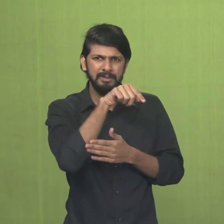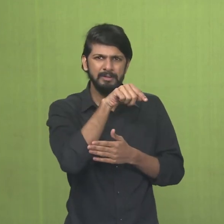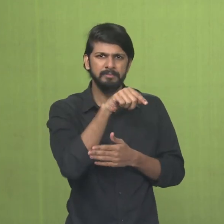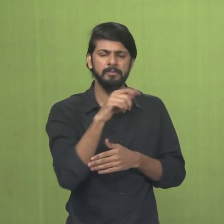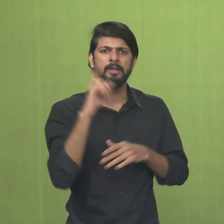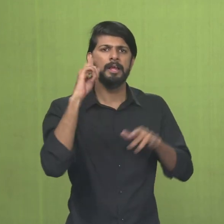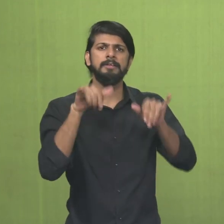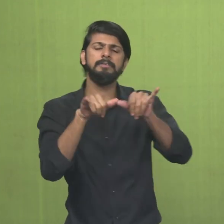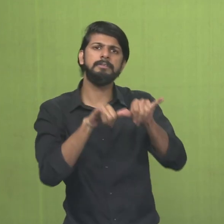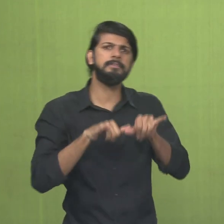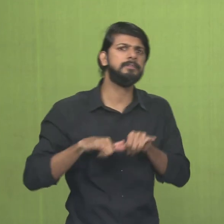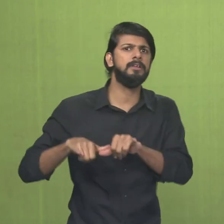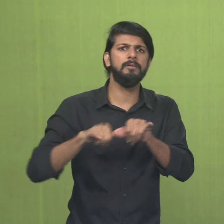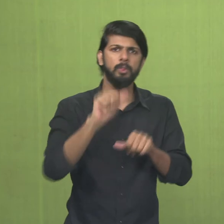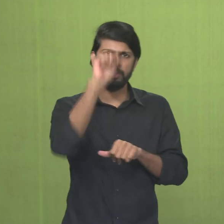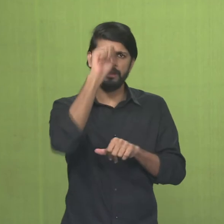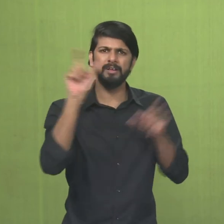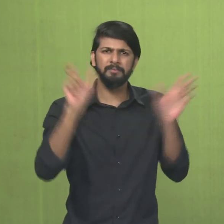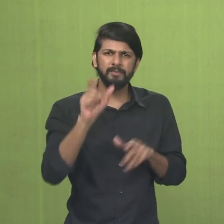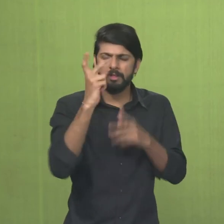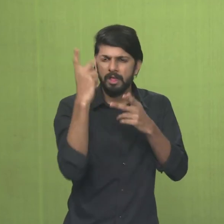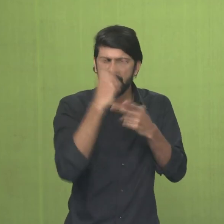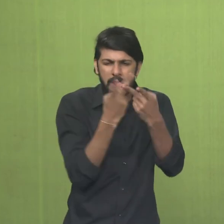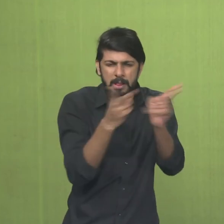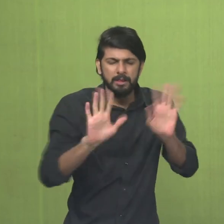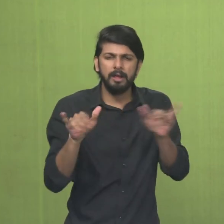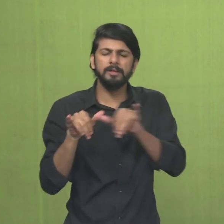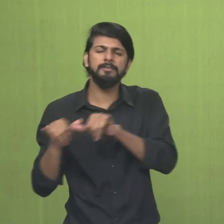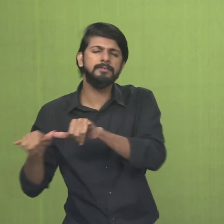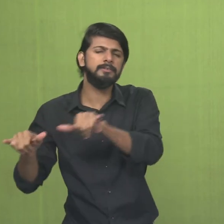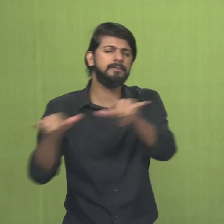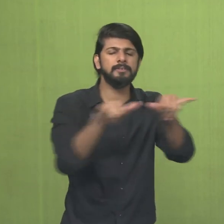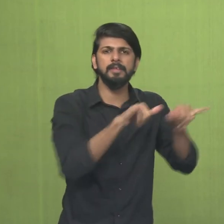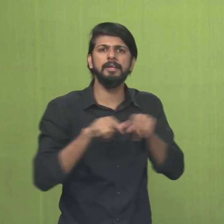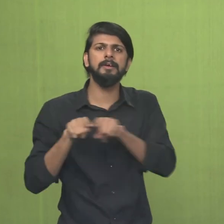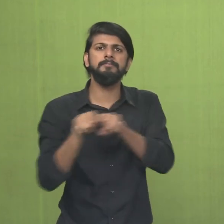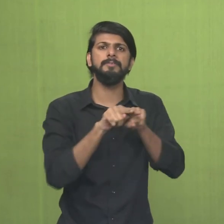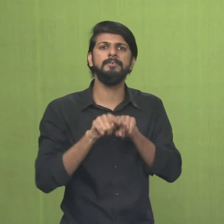The title of this painting is The Common Indian Nightjar Bird.